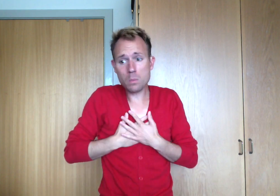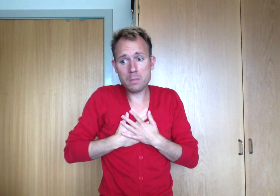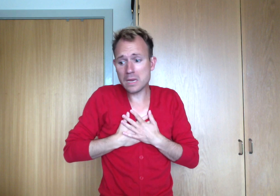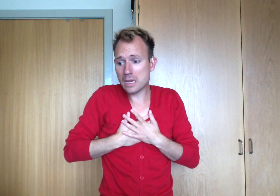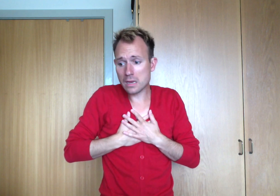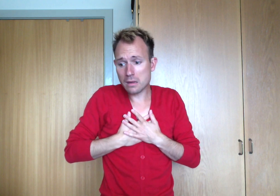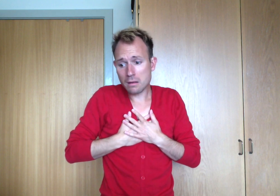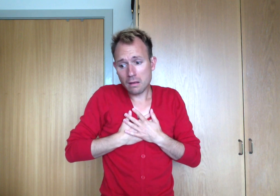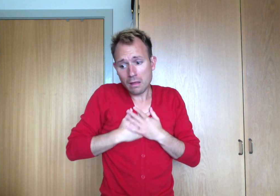me